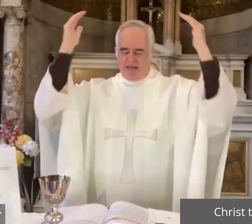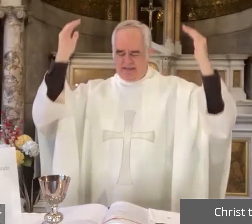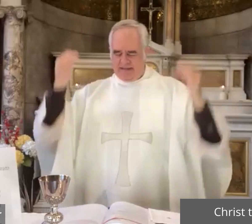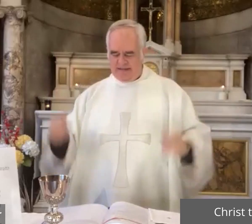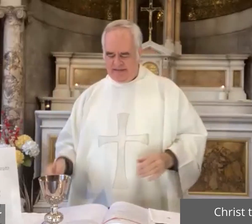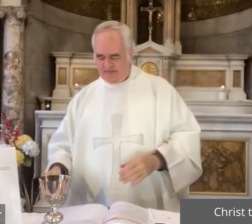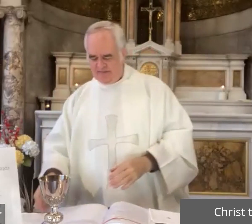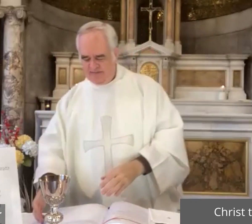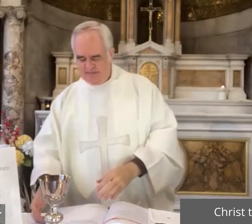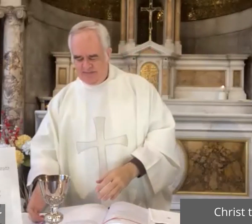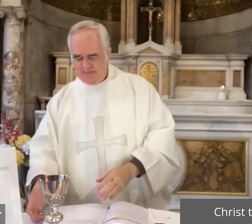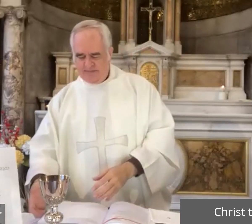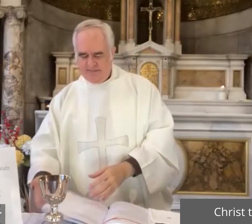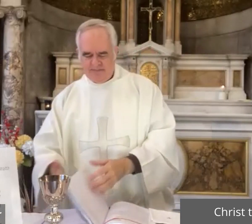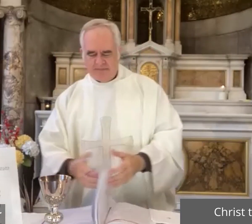the highest.